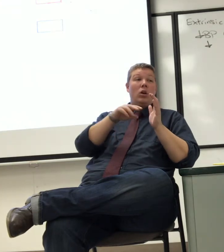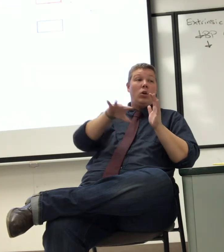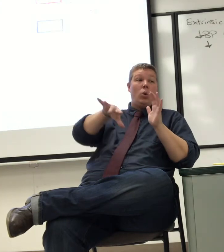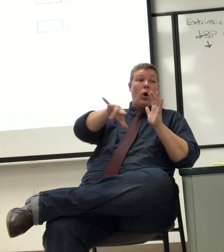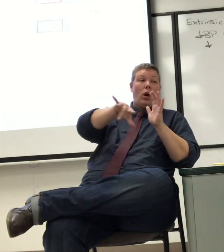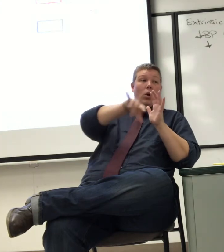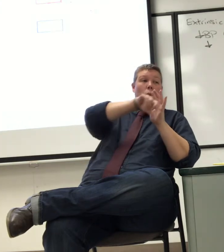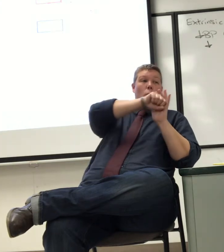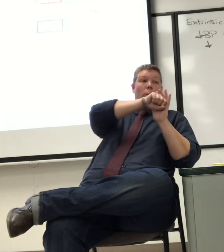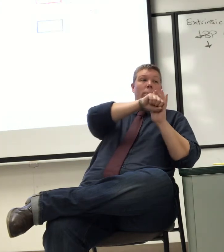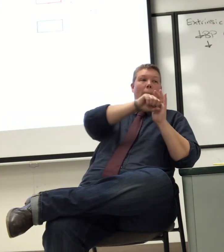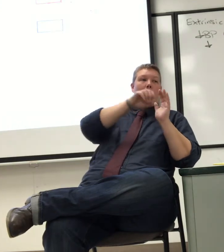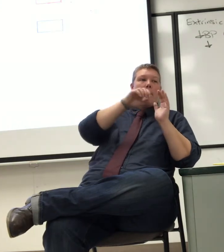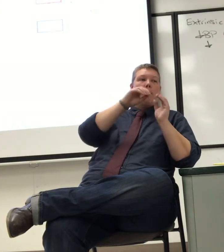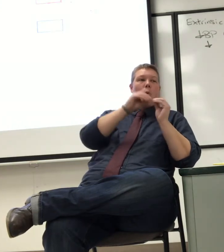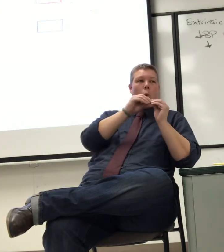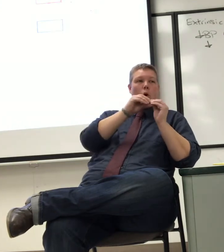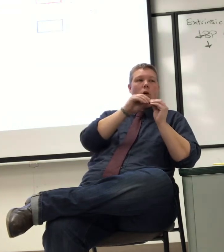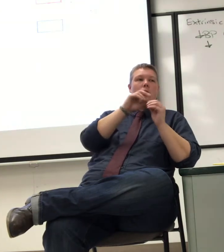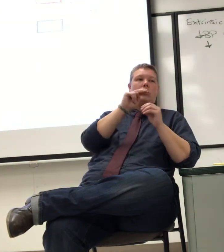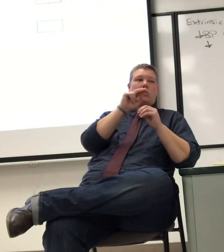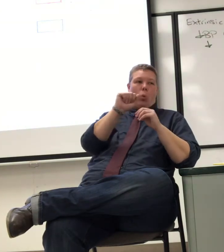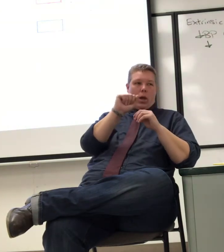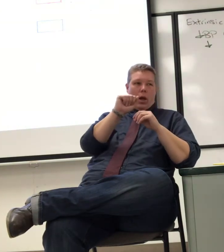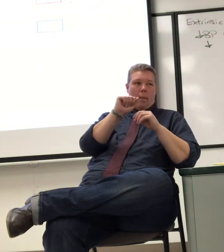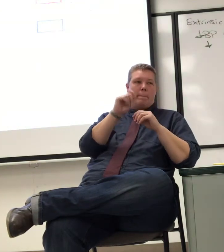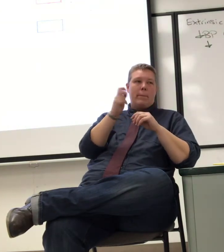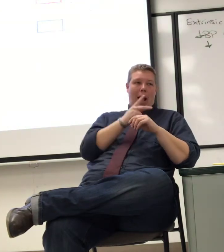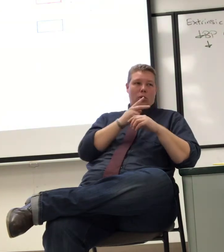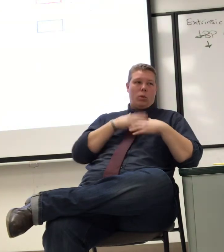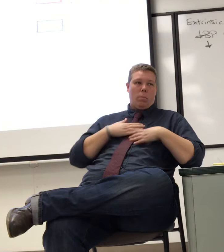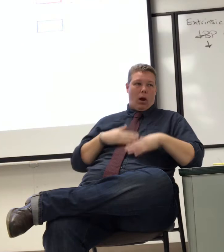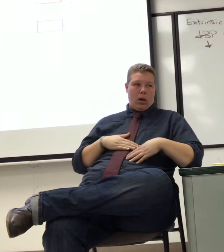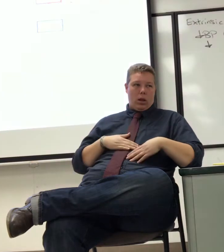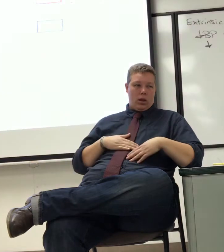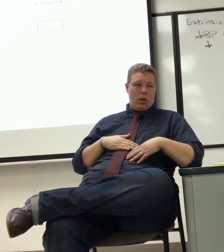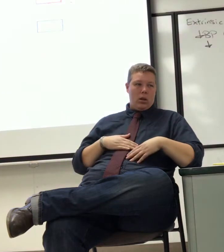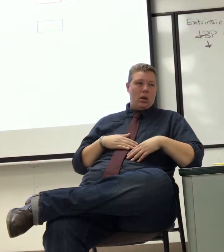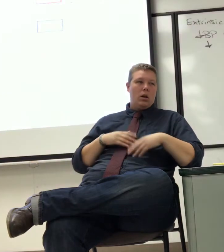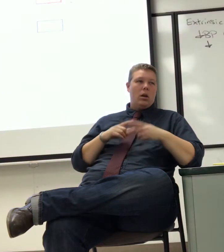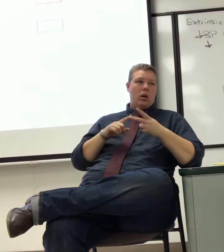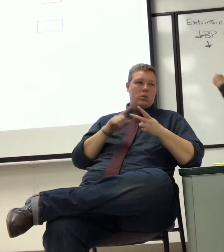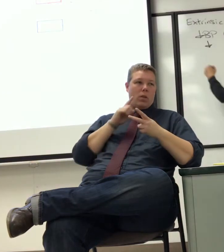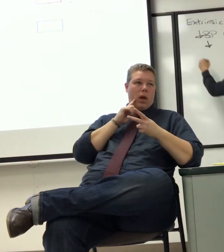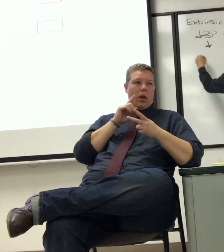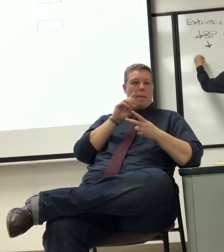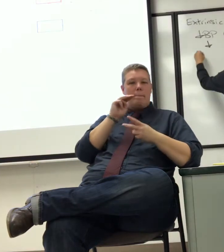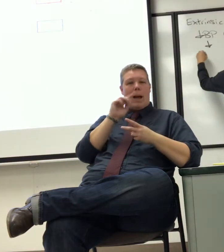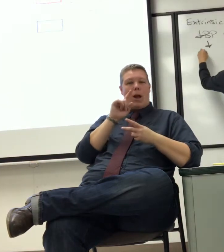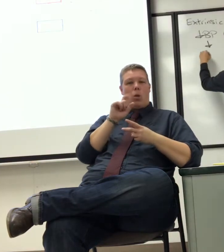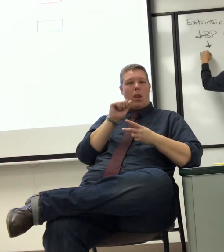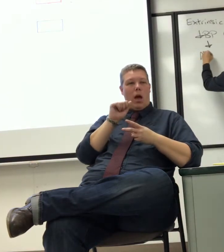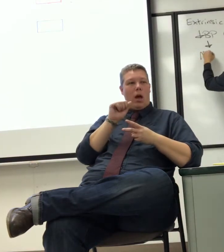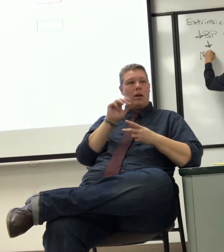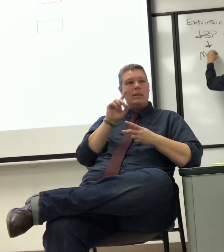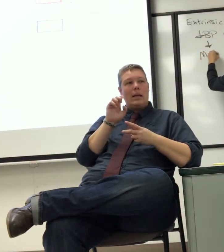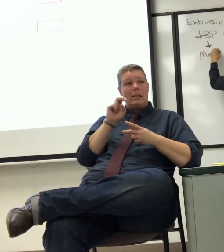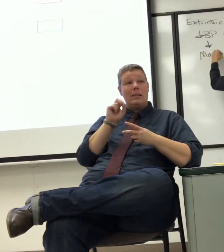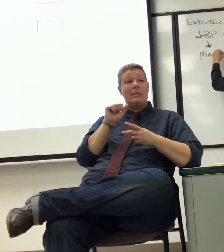less sodium in the DCT. Right? And what we had said was macula densa, they'll pick up on that.